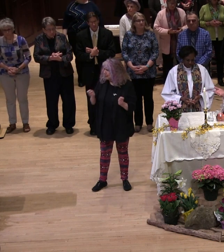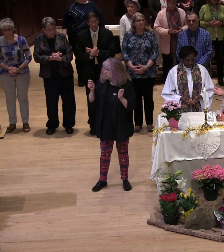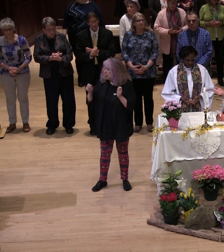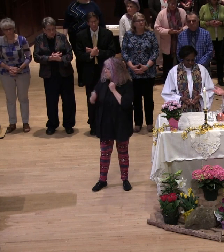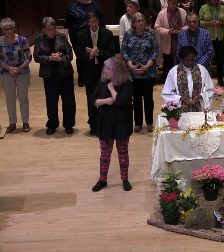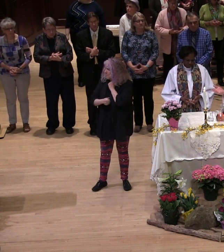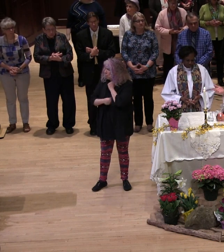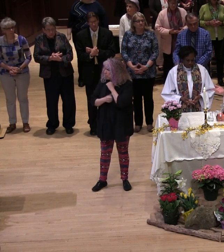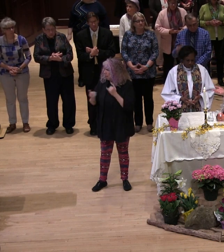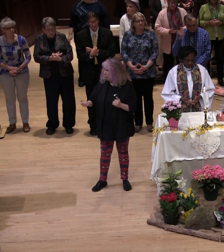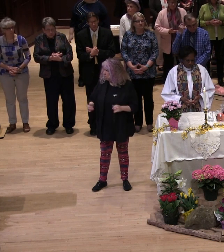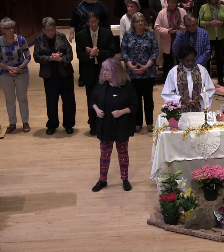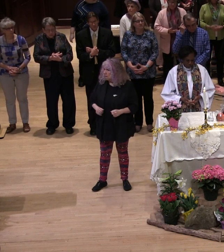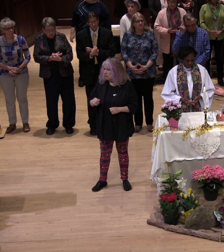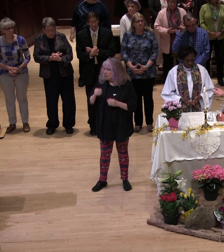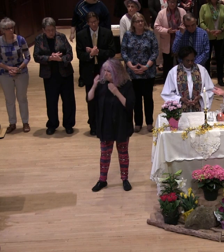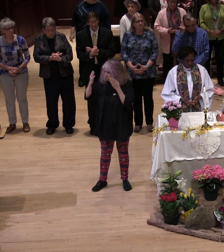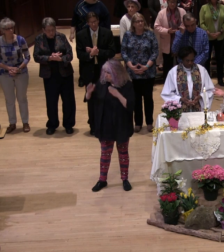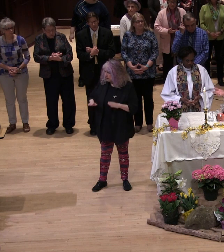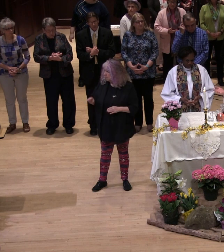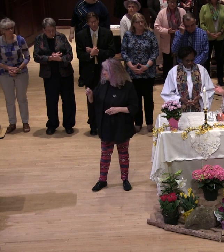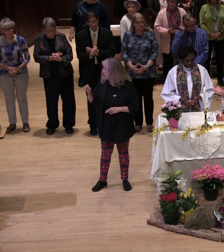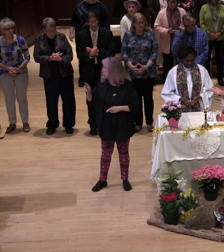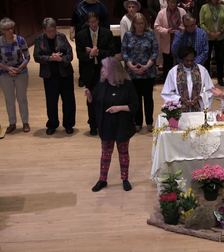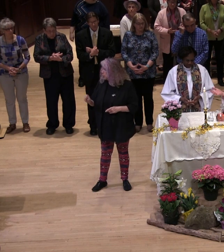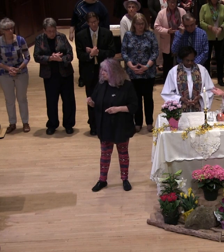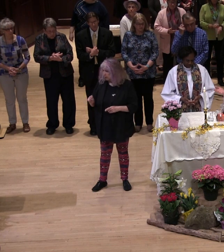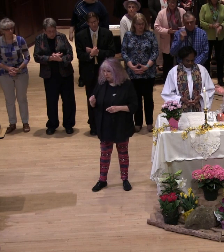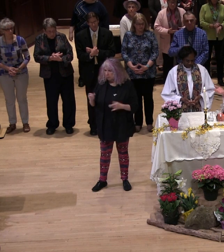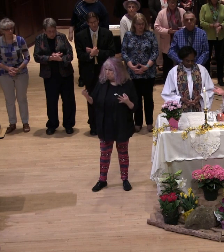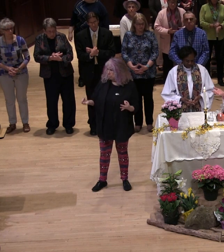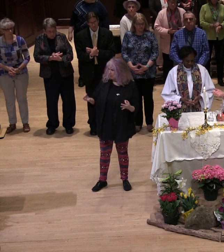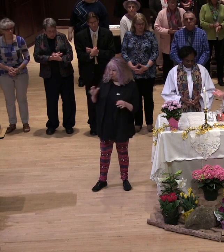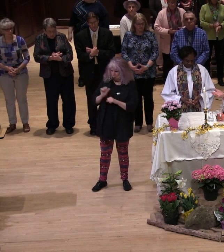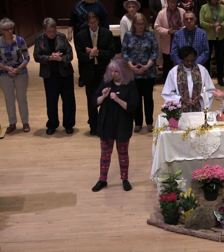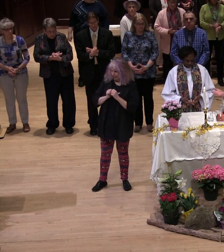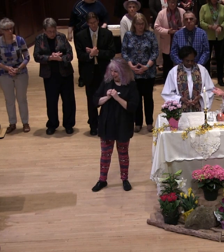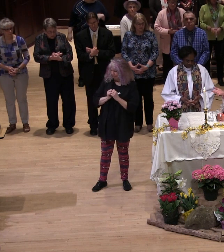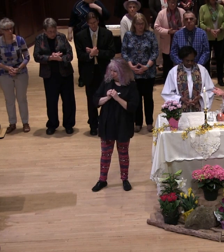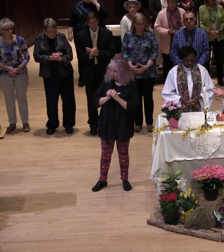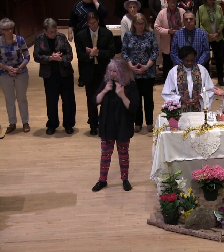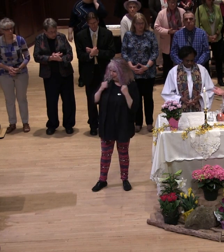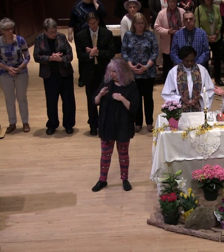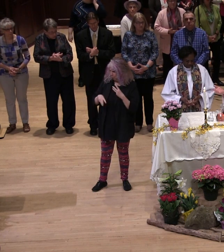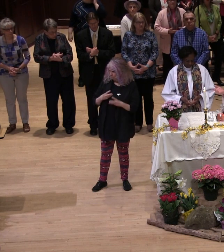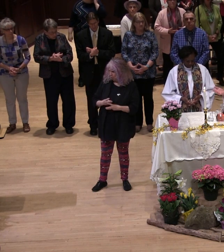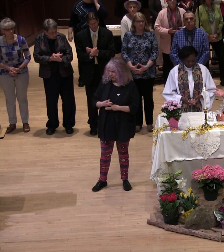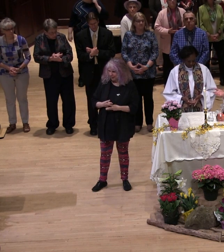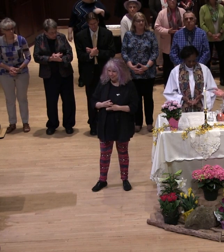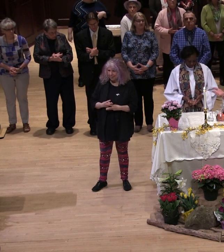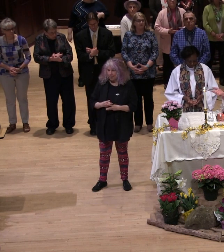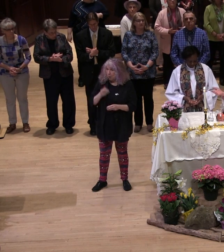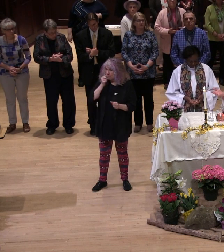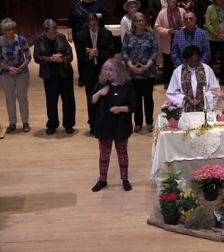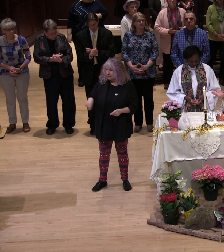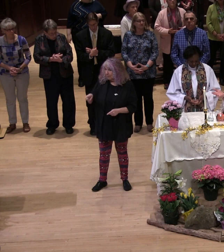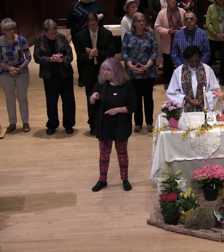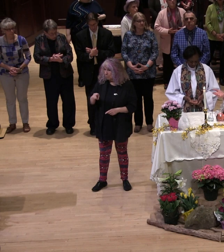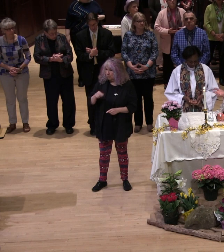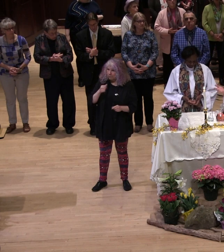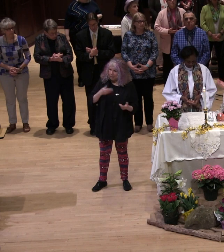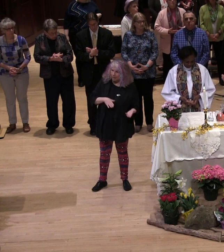celebrating Passover. Muslims, Hindus, Buddhists, may we all work together and heal our world. Bless those who have